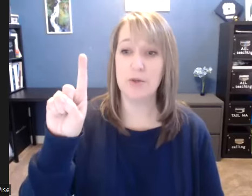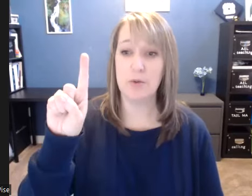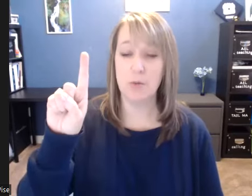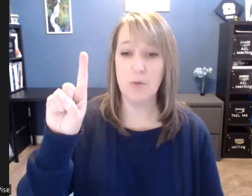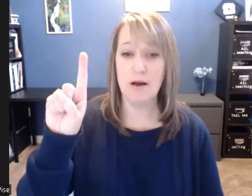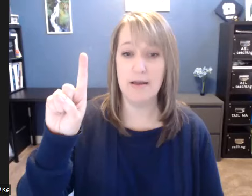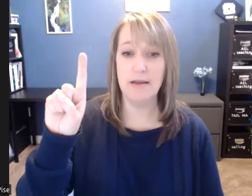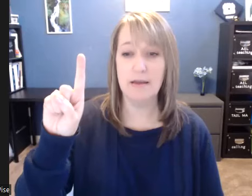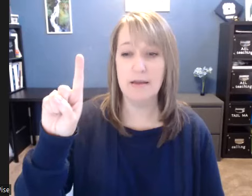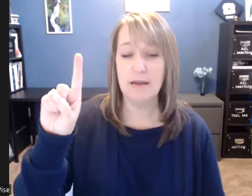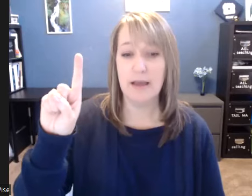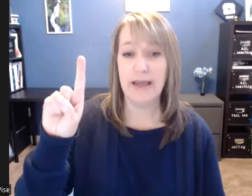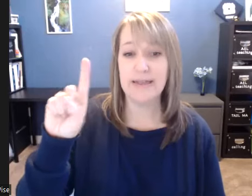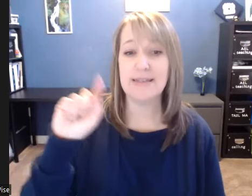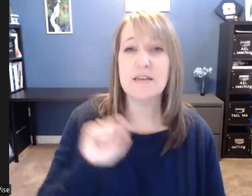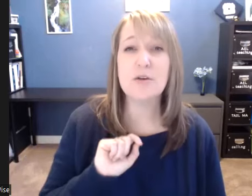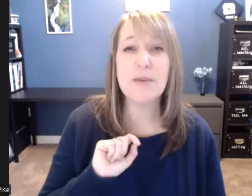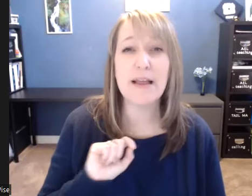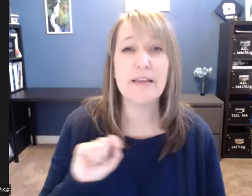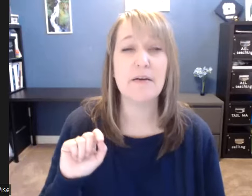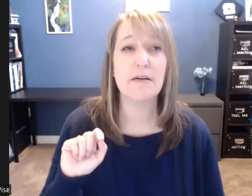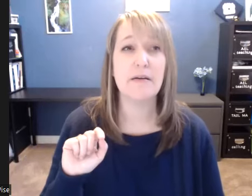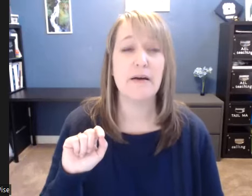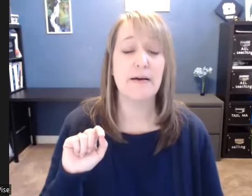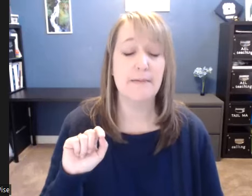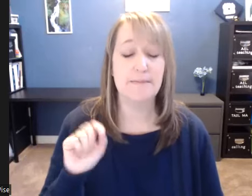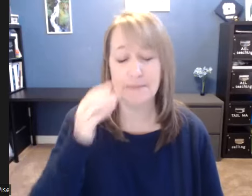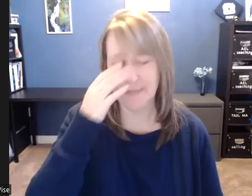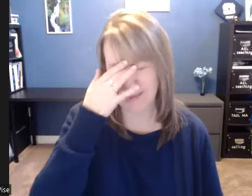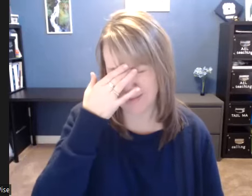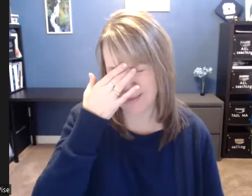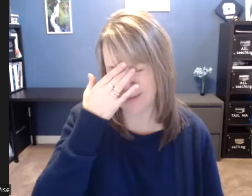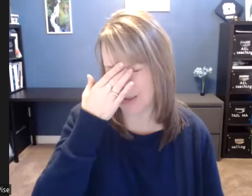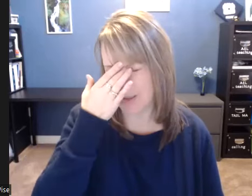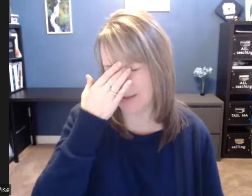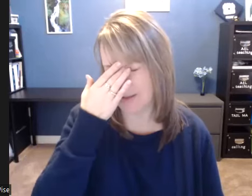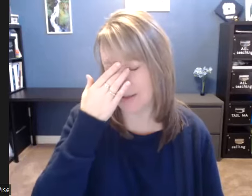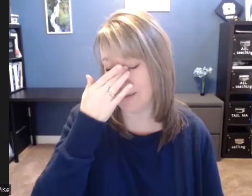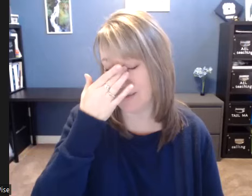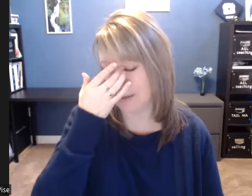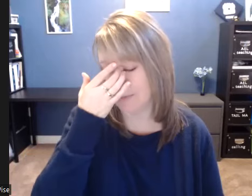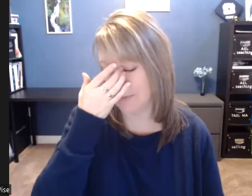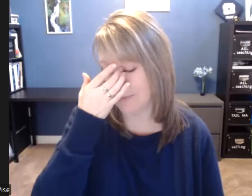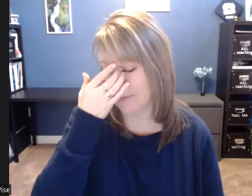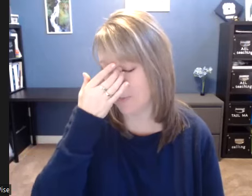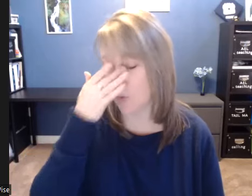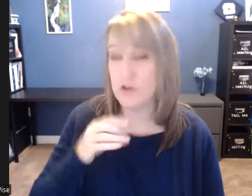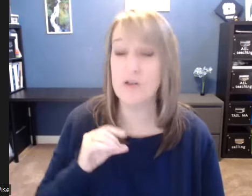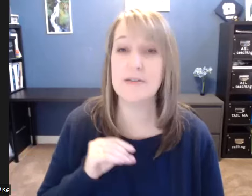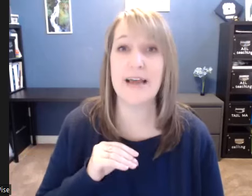want a 1, and it's a little bit like the what's it called? The ordinal sign